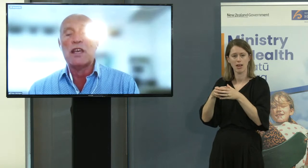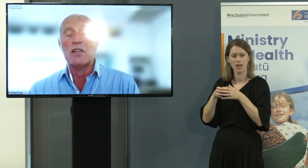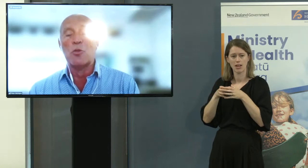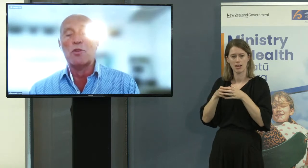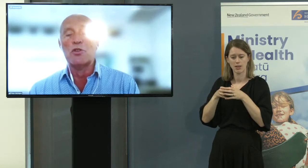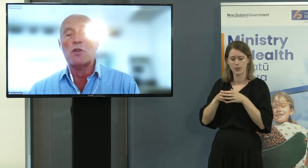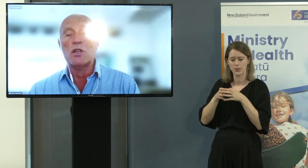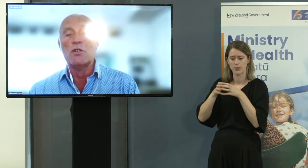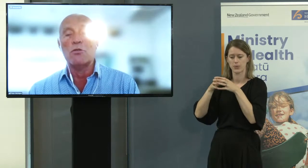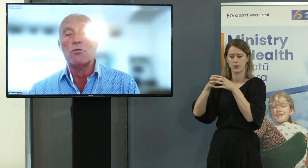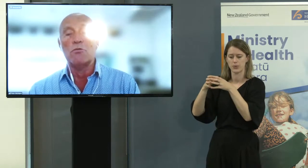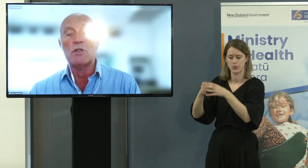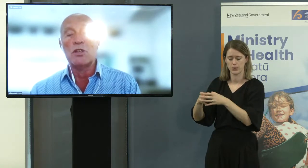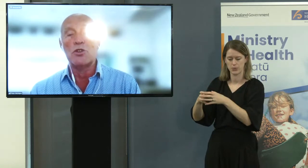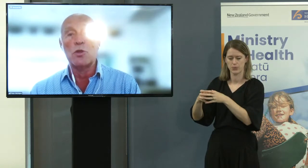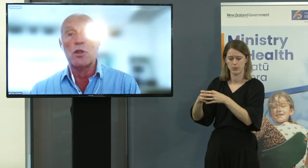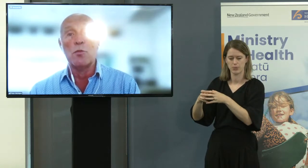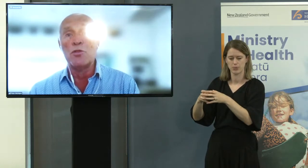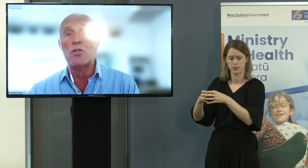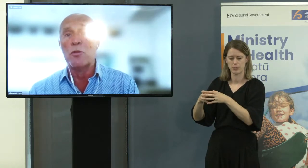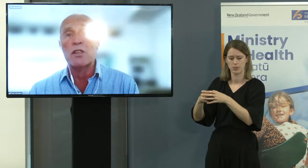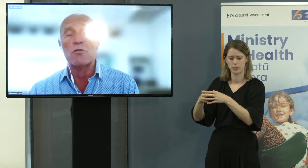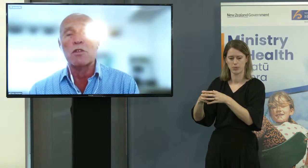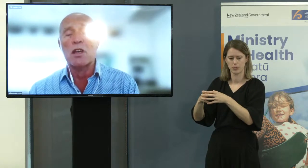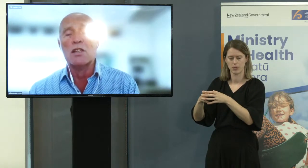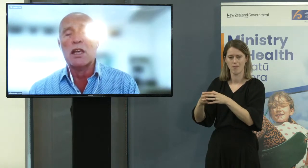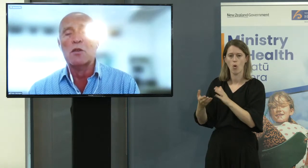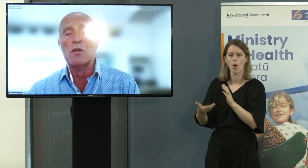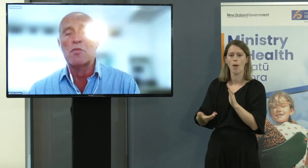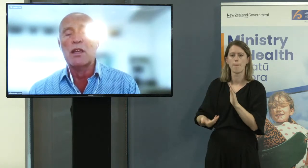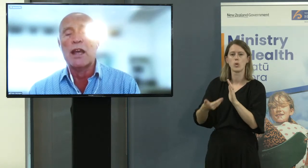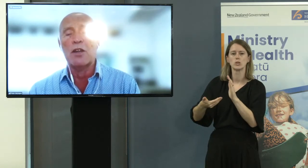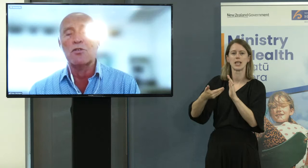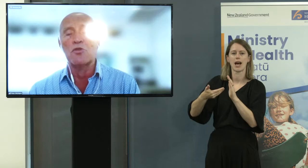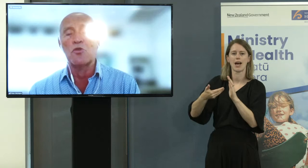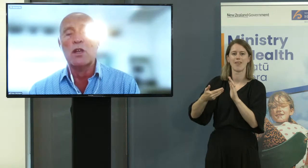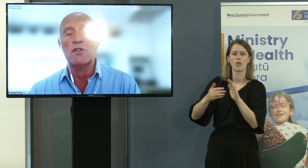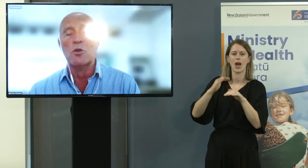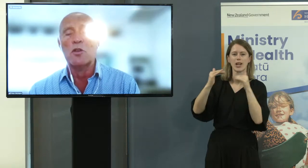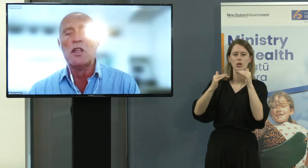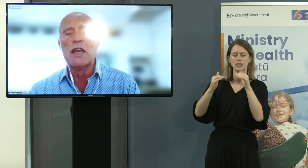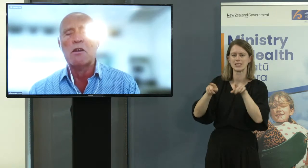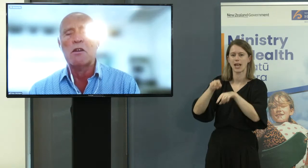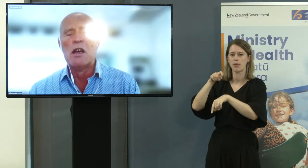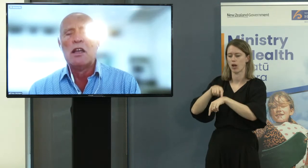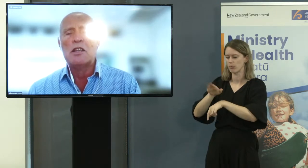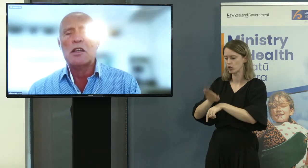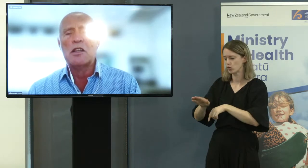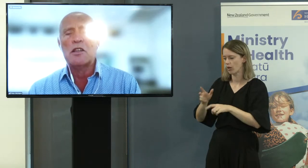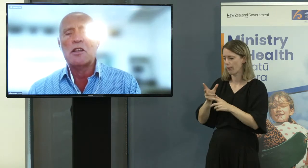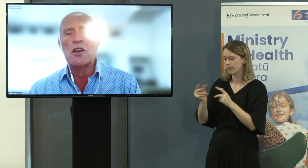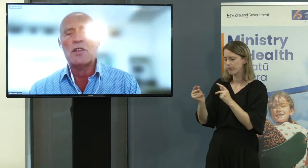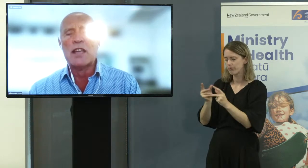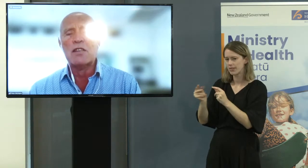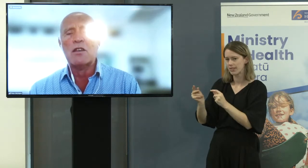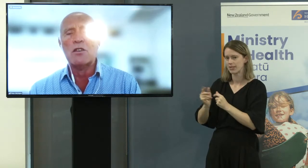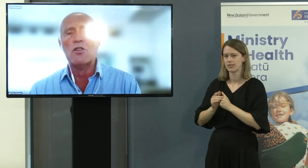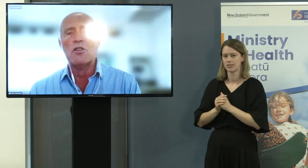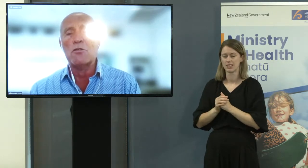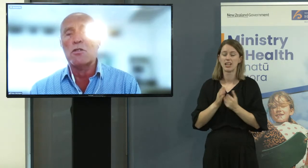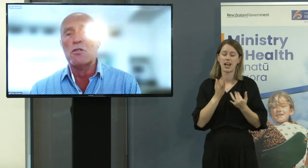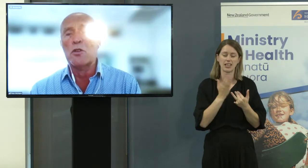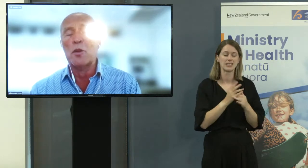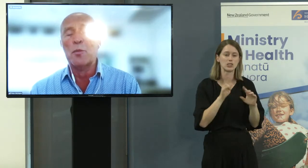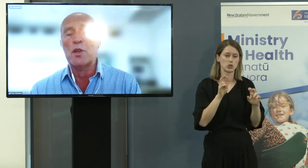and use that as an opportunity to ensure that the booster rates are as high as they can be in adults as well. So I think that those access issues